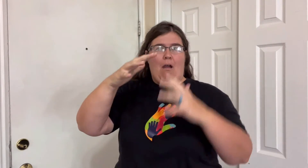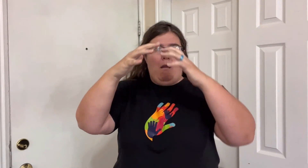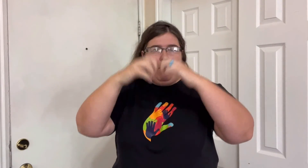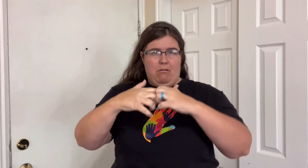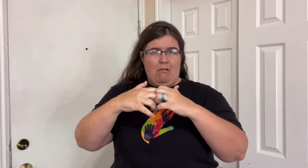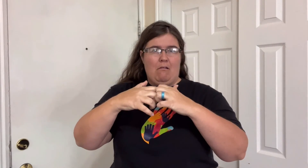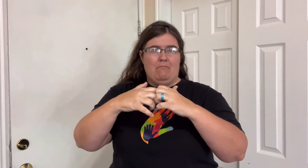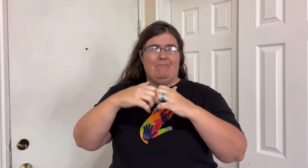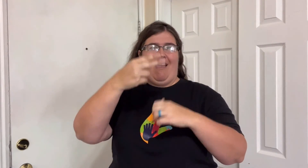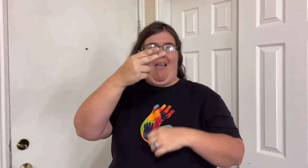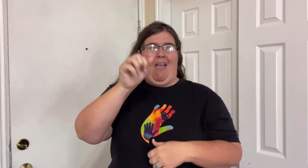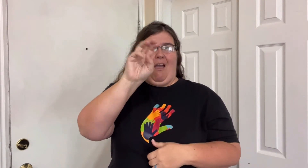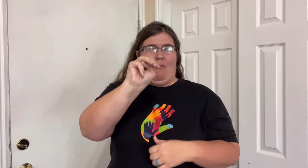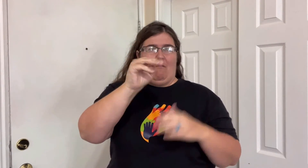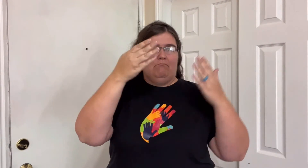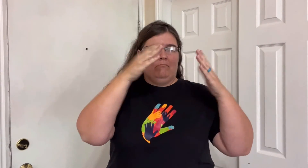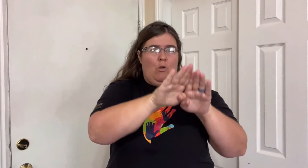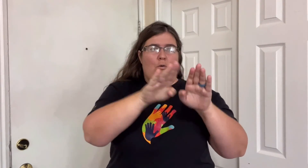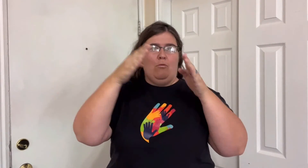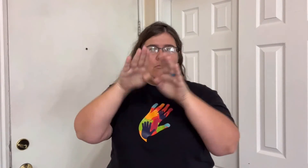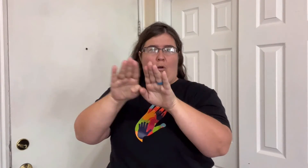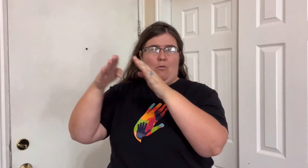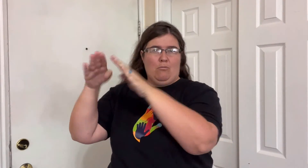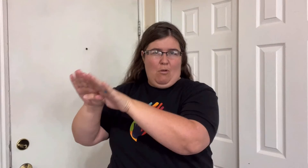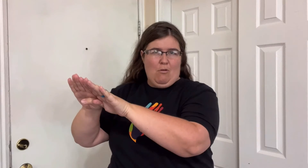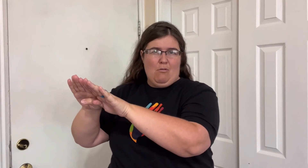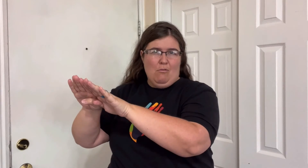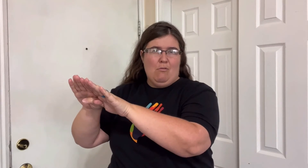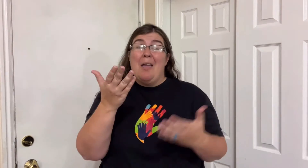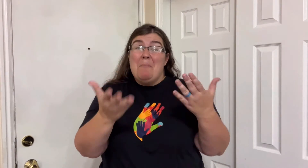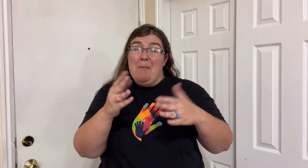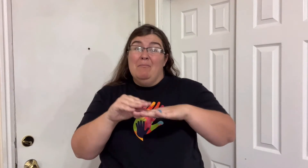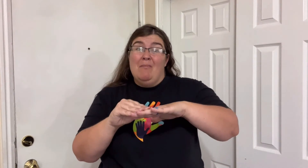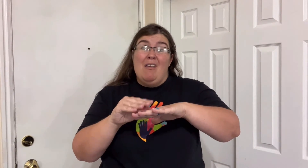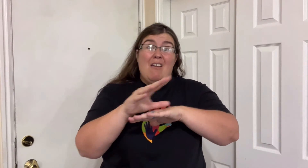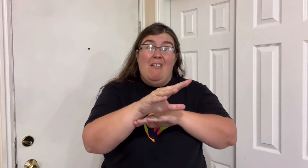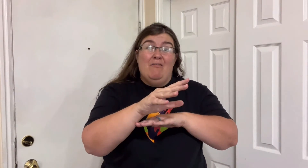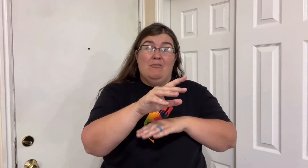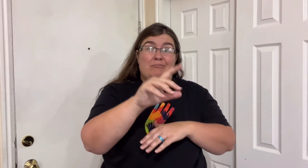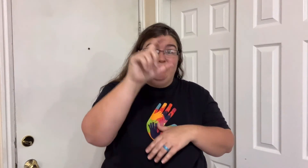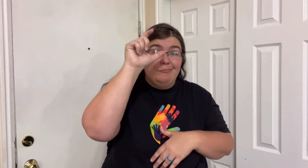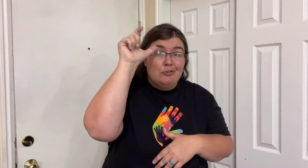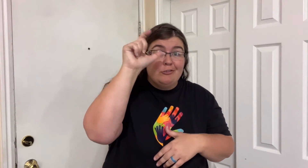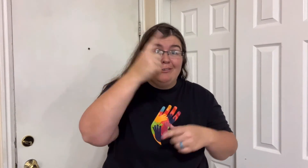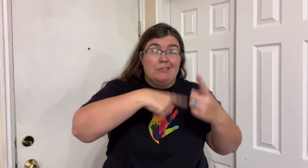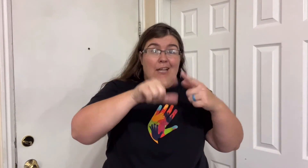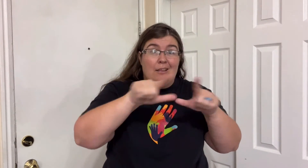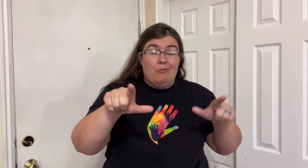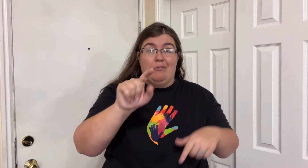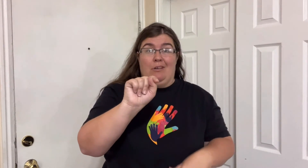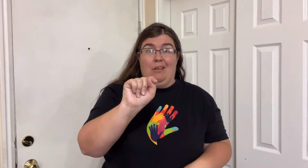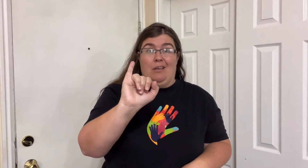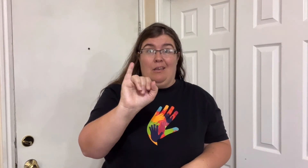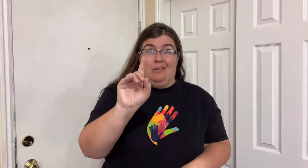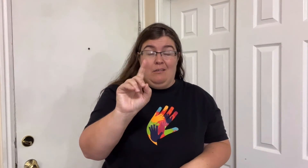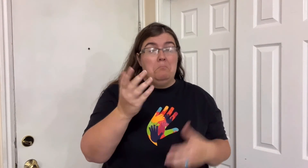Ottoman Empire collapsed and harems were closed. So Harem Sign Language might have influenced modern-day Turkish Sign